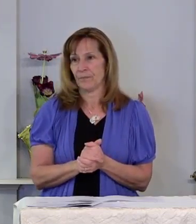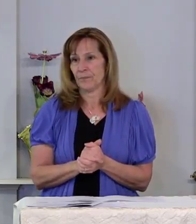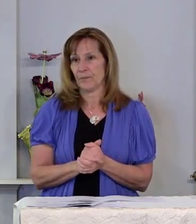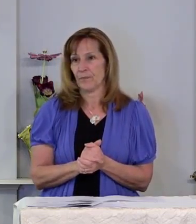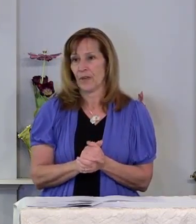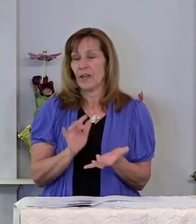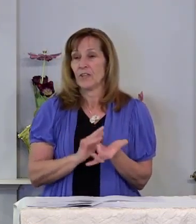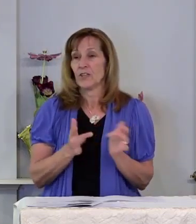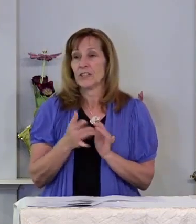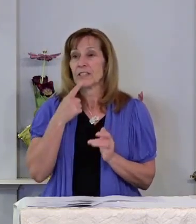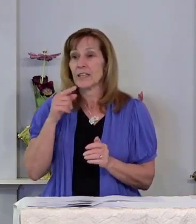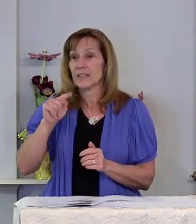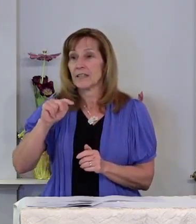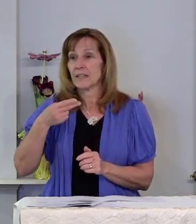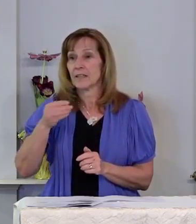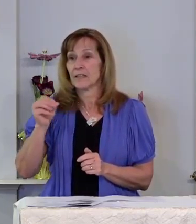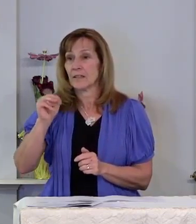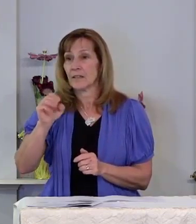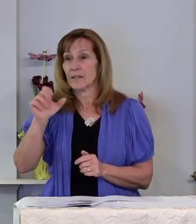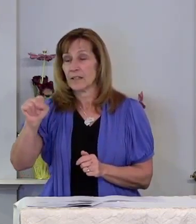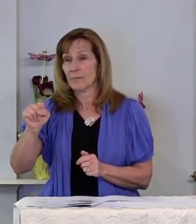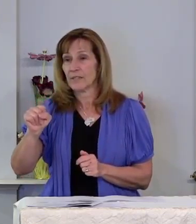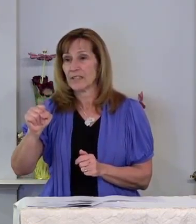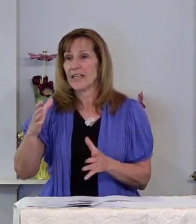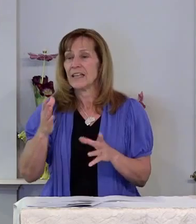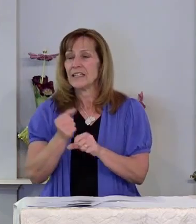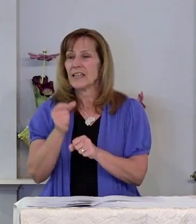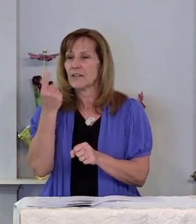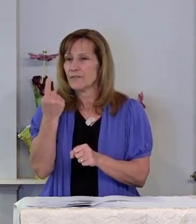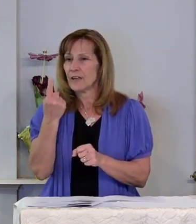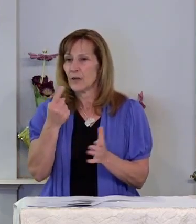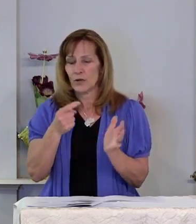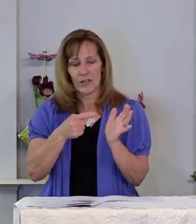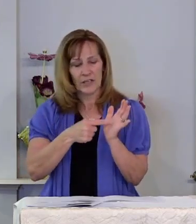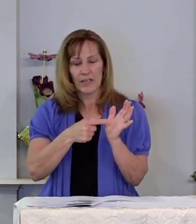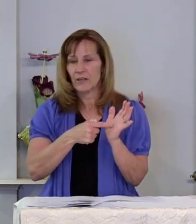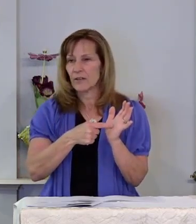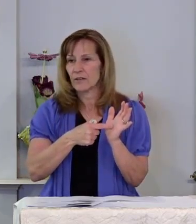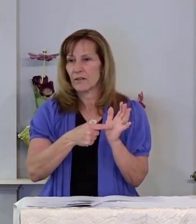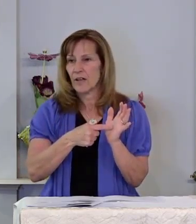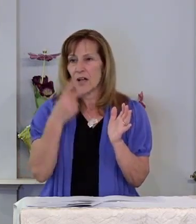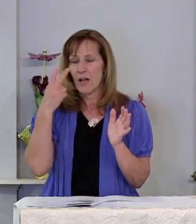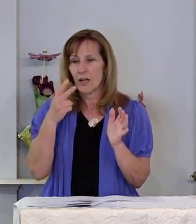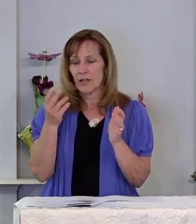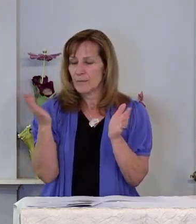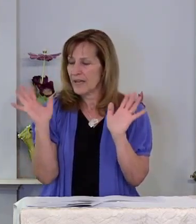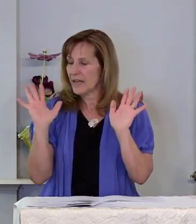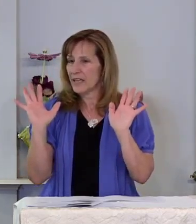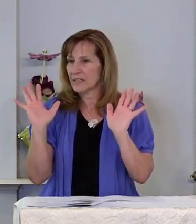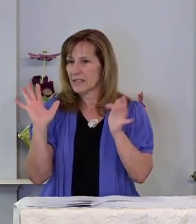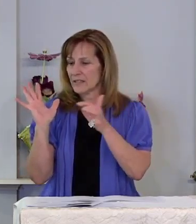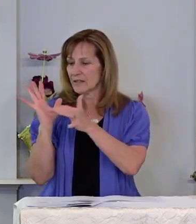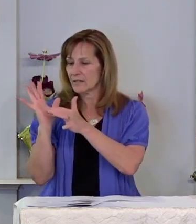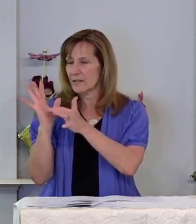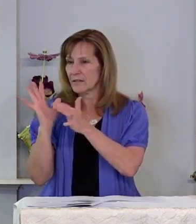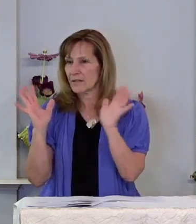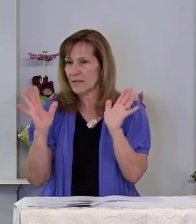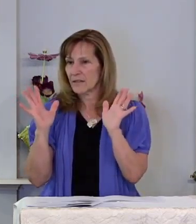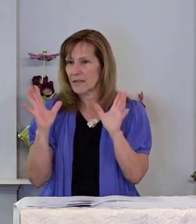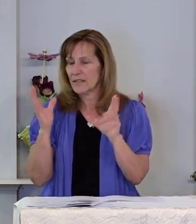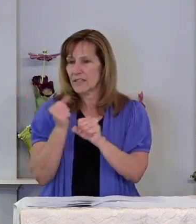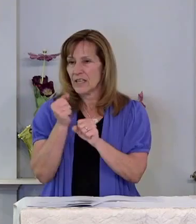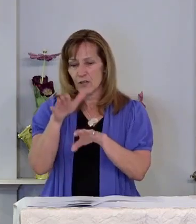Then Jesus said to Thomas, "Put your finger here. Look at my hands. Put